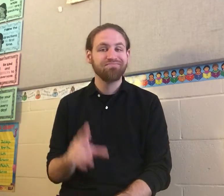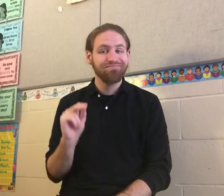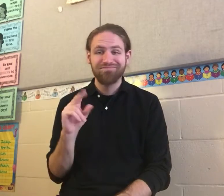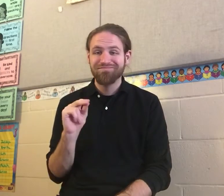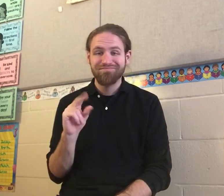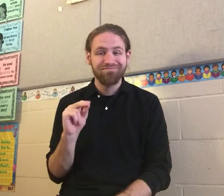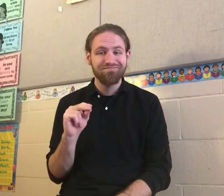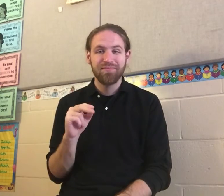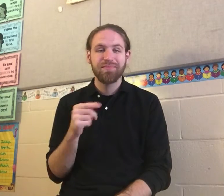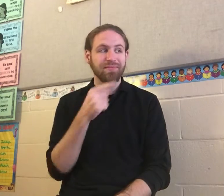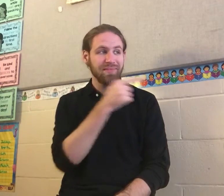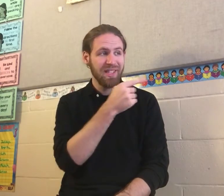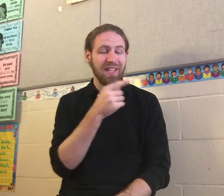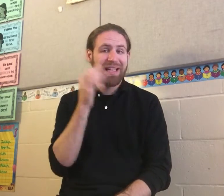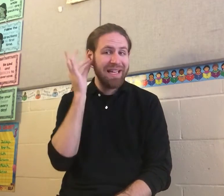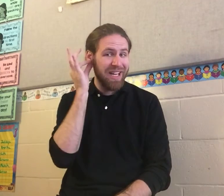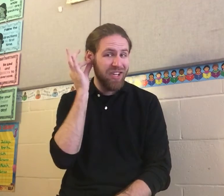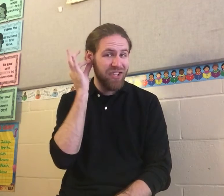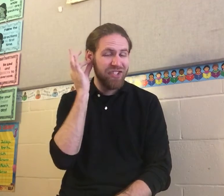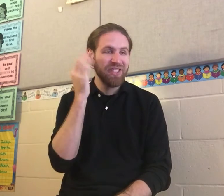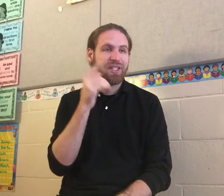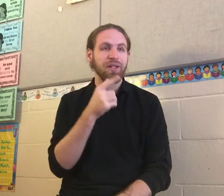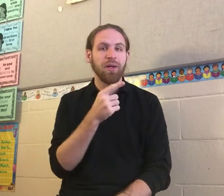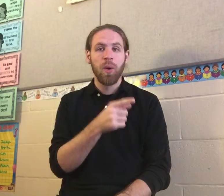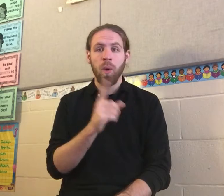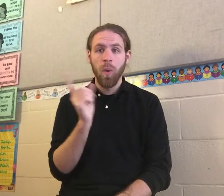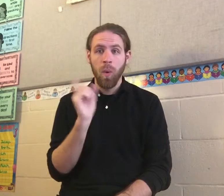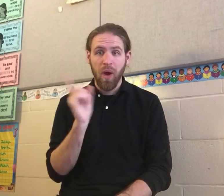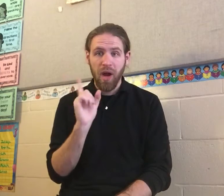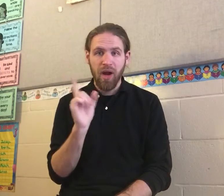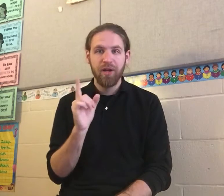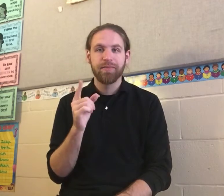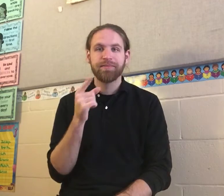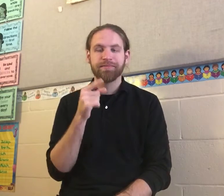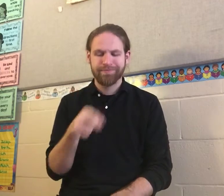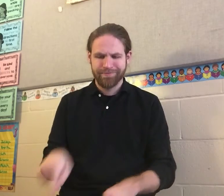No, the cricket's ears are located actually on its legs,